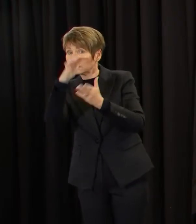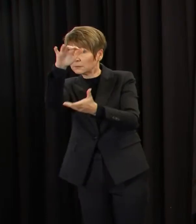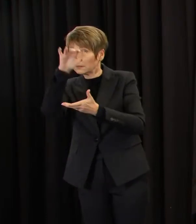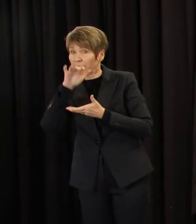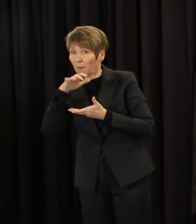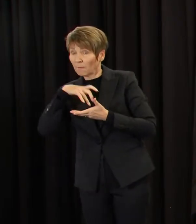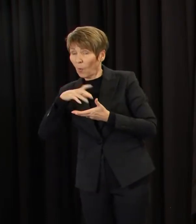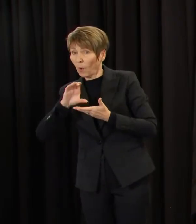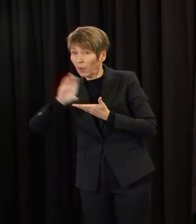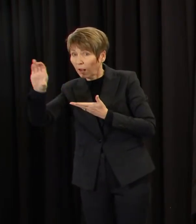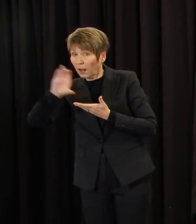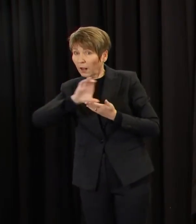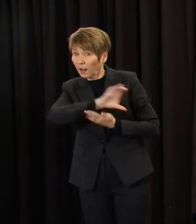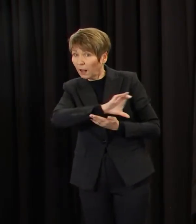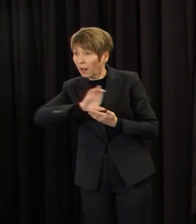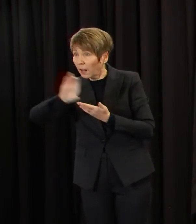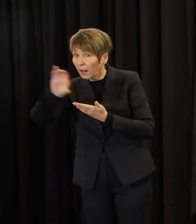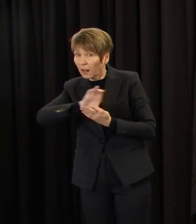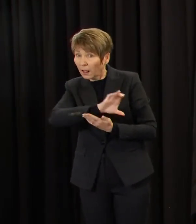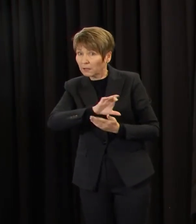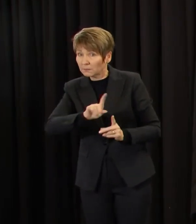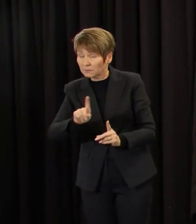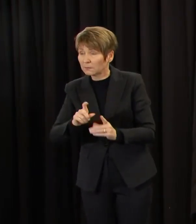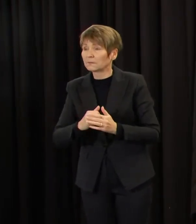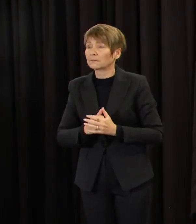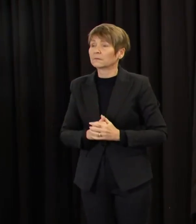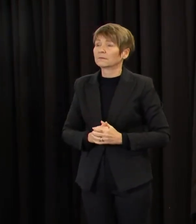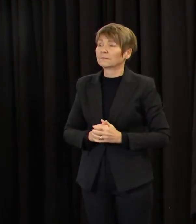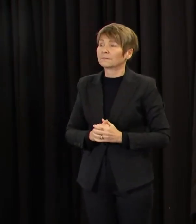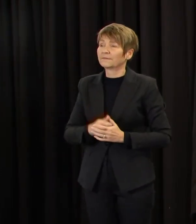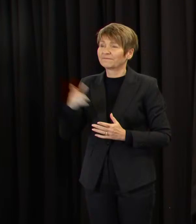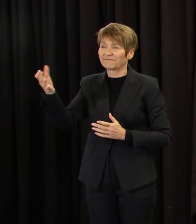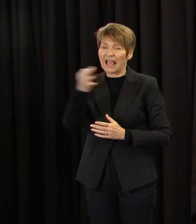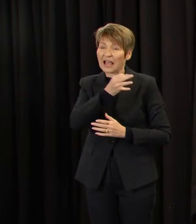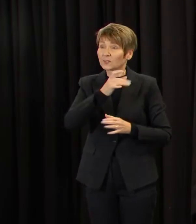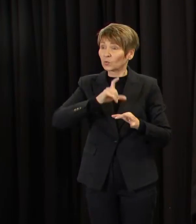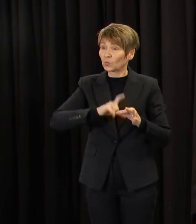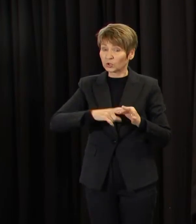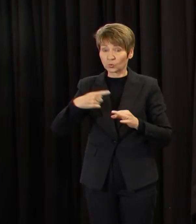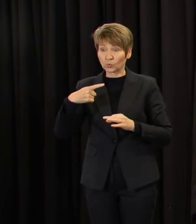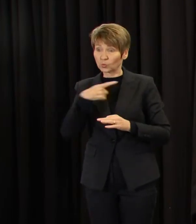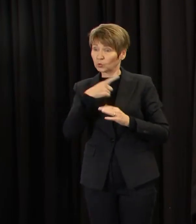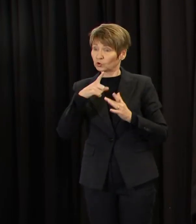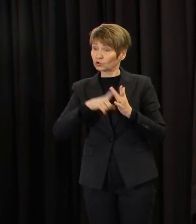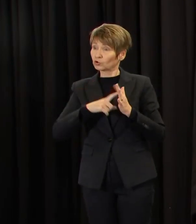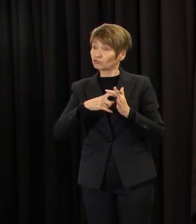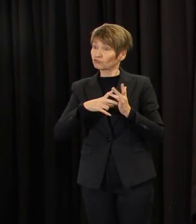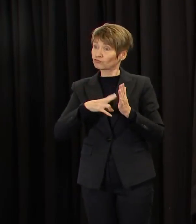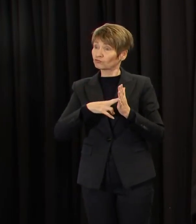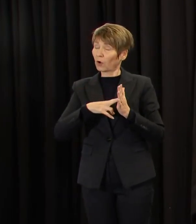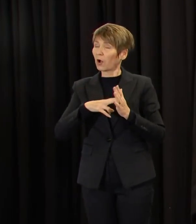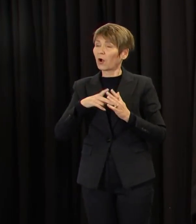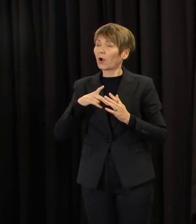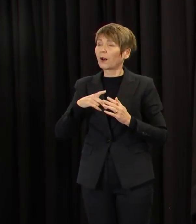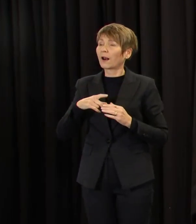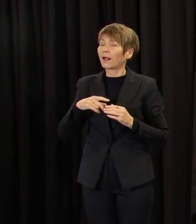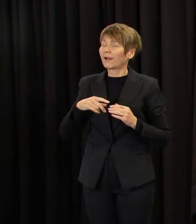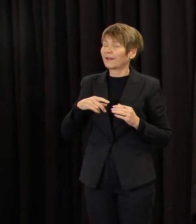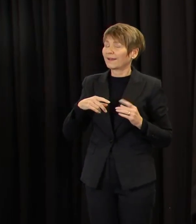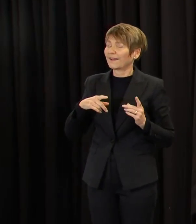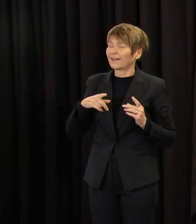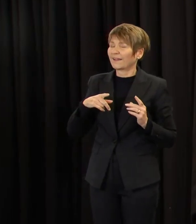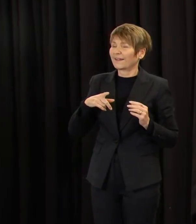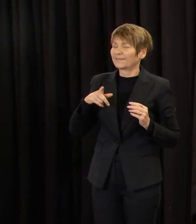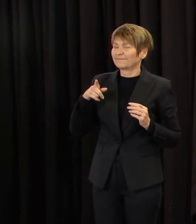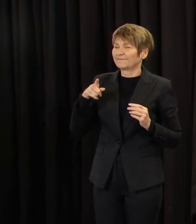quickly. Not sure if this is one for you or the Premier, Jerome, but Probably the Premier. In yesterday's CHO release, there was a new rule brought in